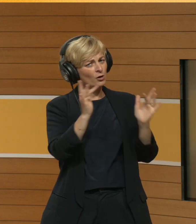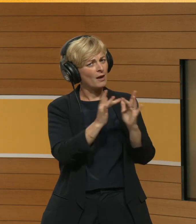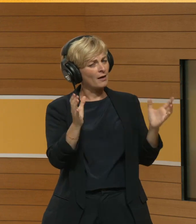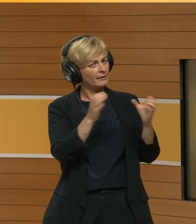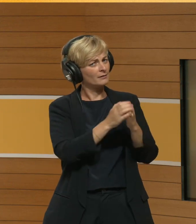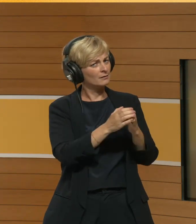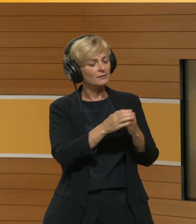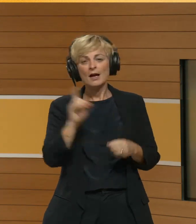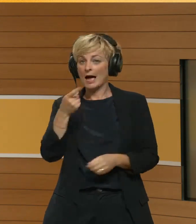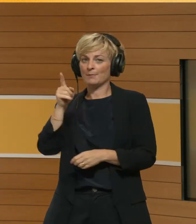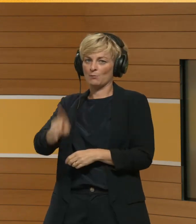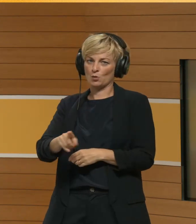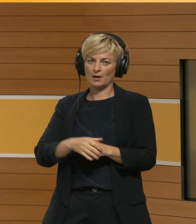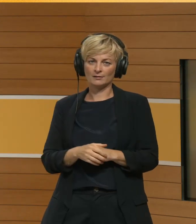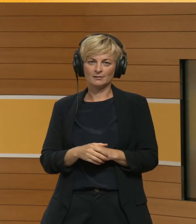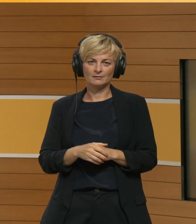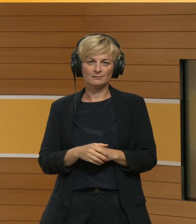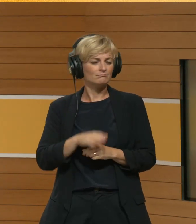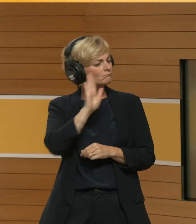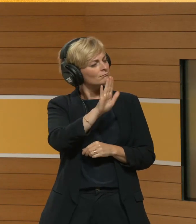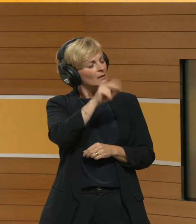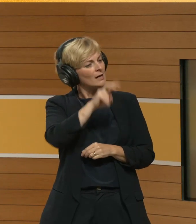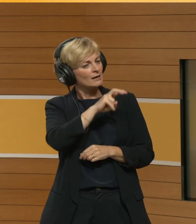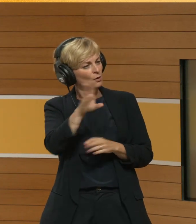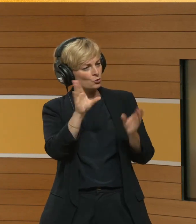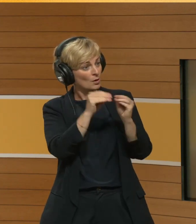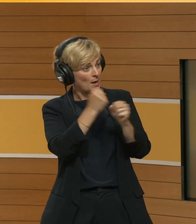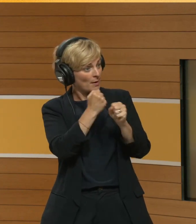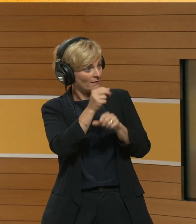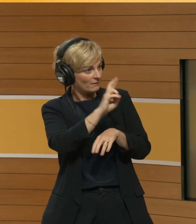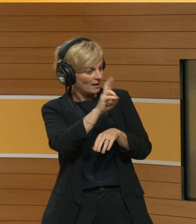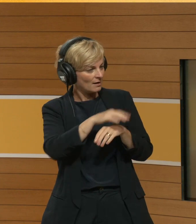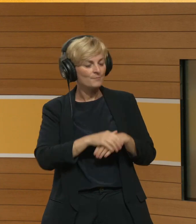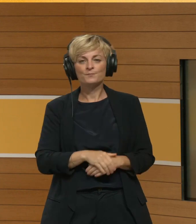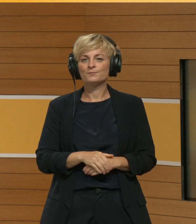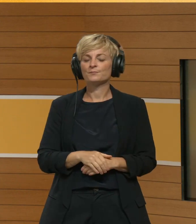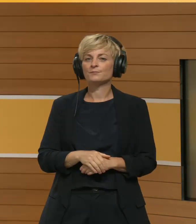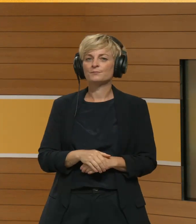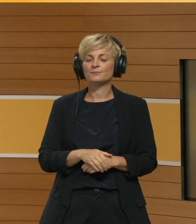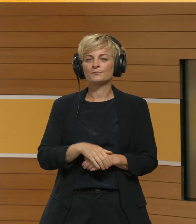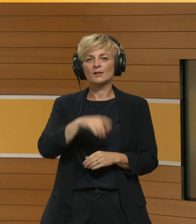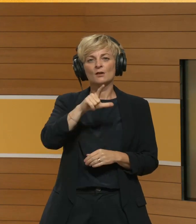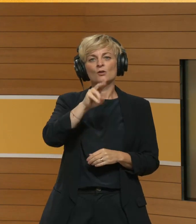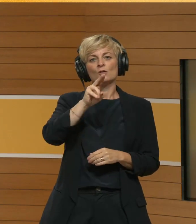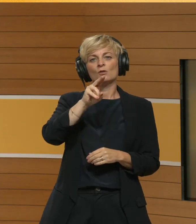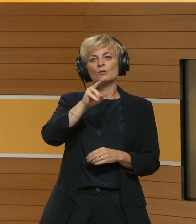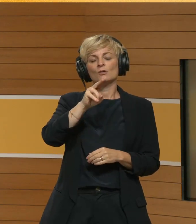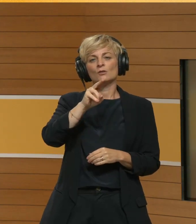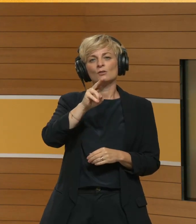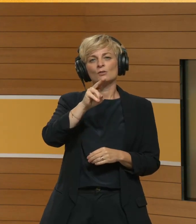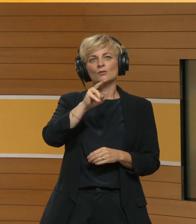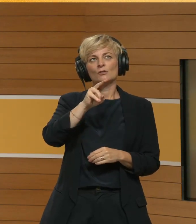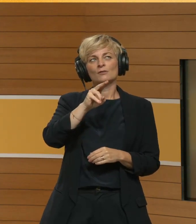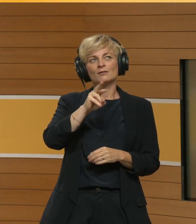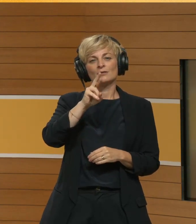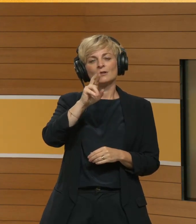which hospital is it? It's the Luminous Health and Arundel Medical Center in Annapolis in Maryland, so on the East Coast. On the East